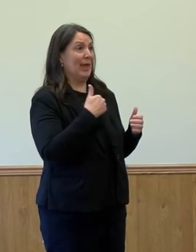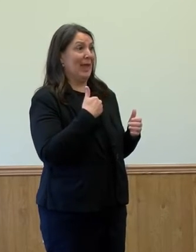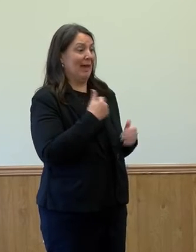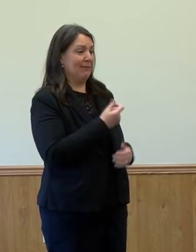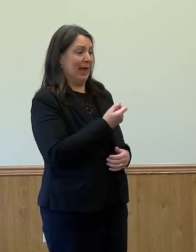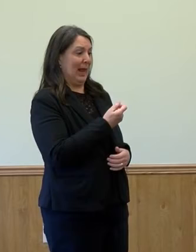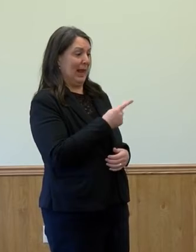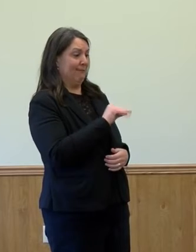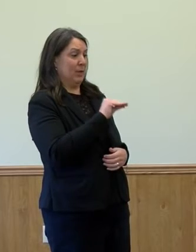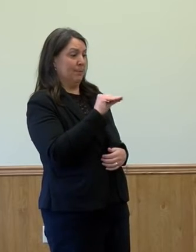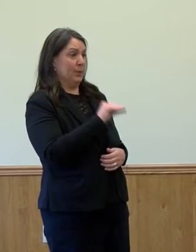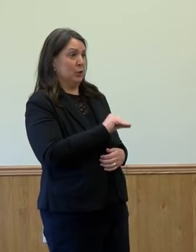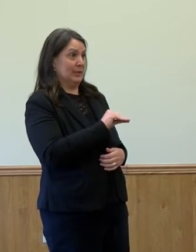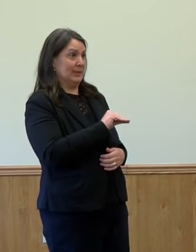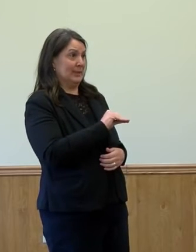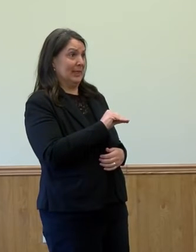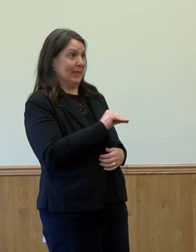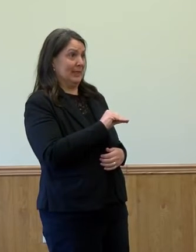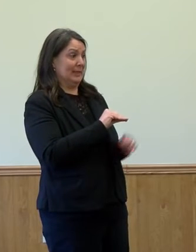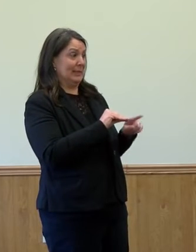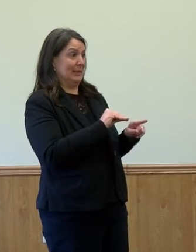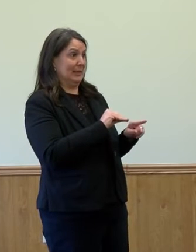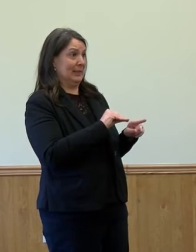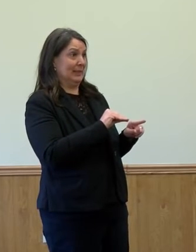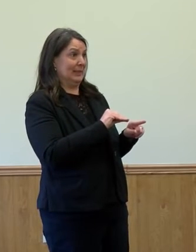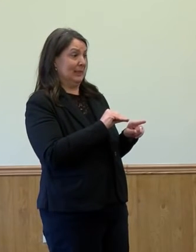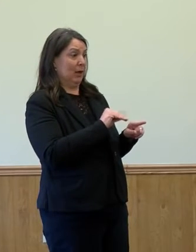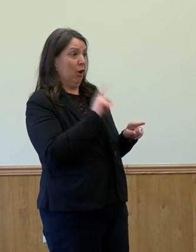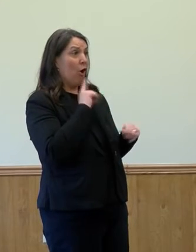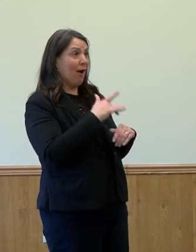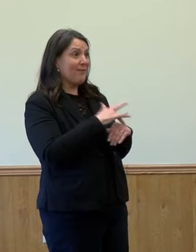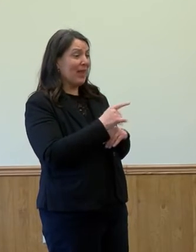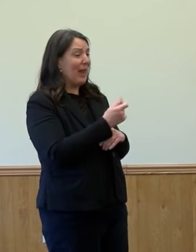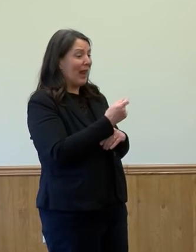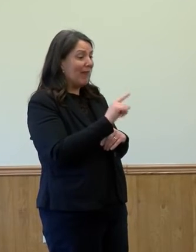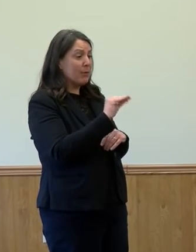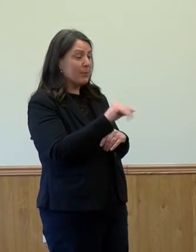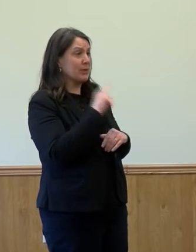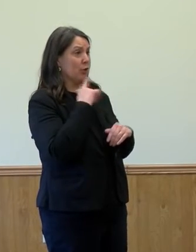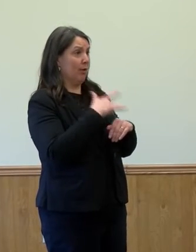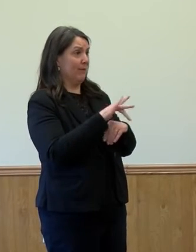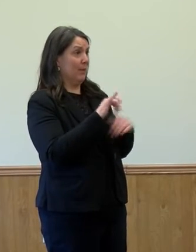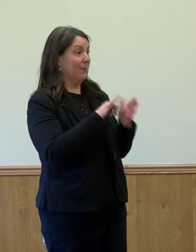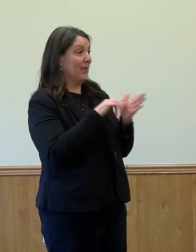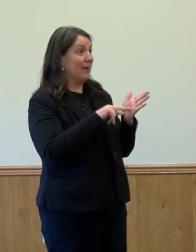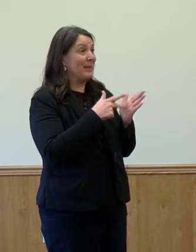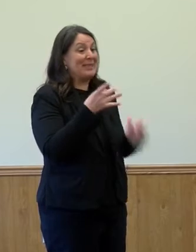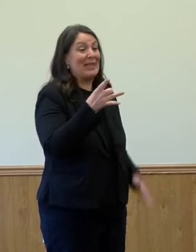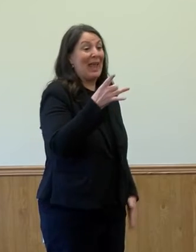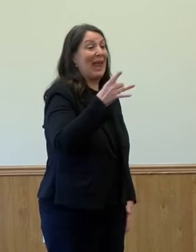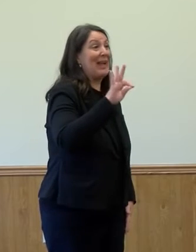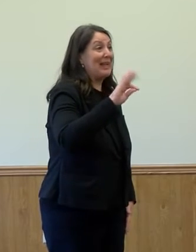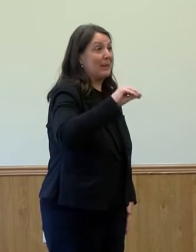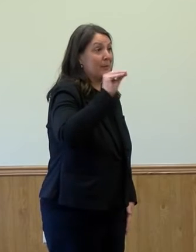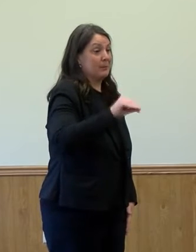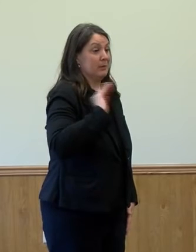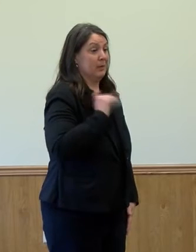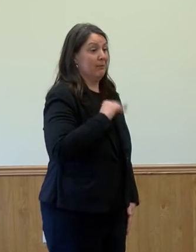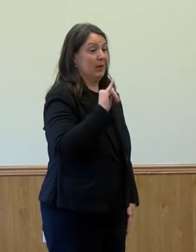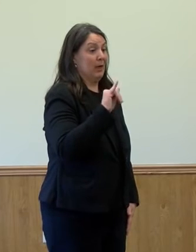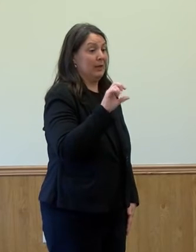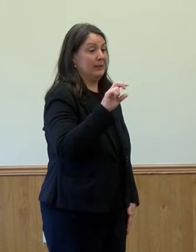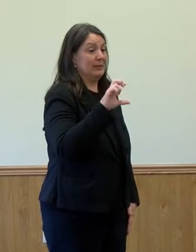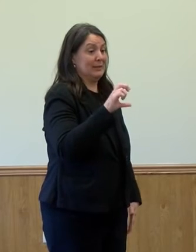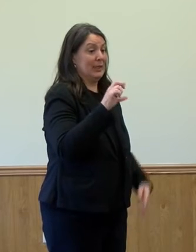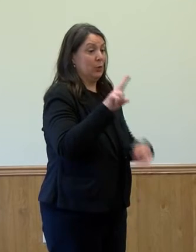11% of our ICU beds in use, that are available, meaning that 89% of our ICU beds are currently